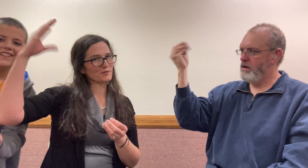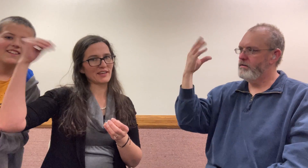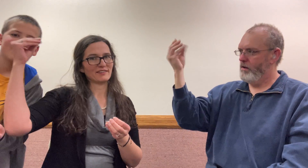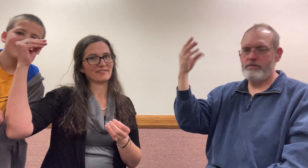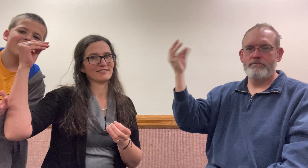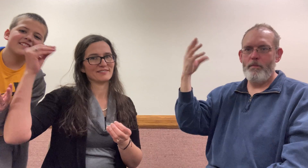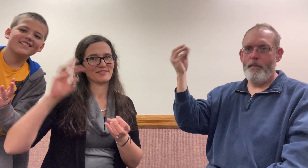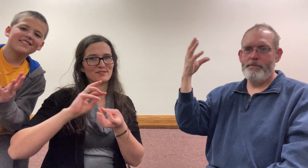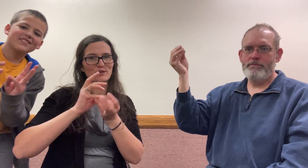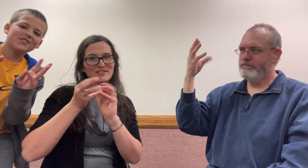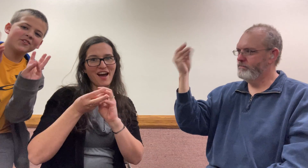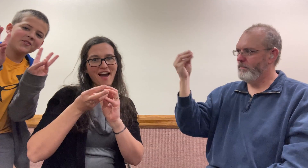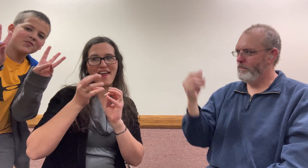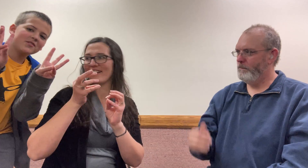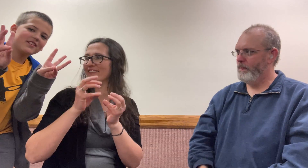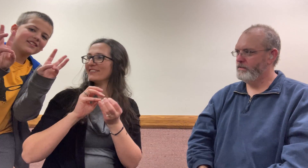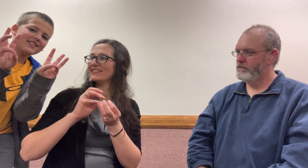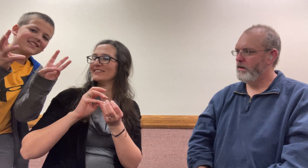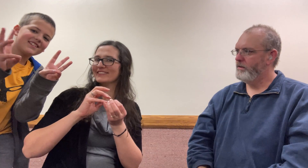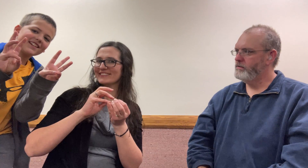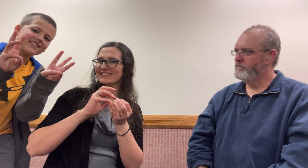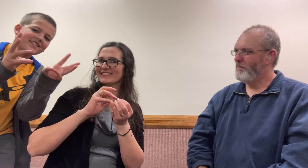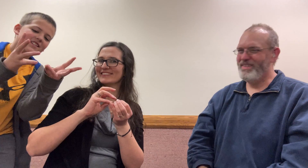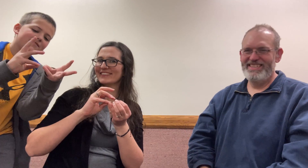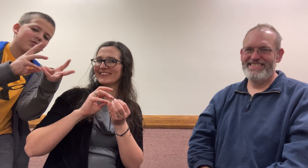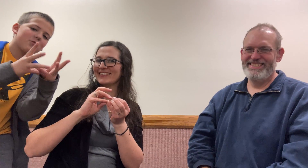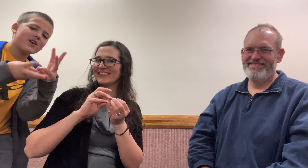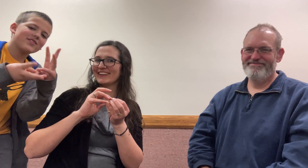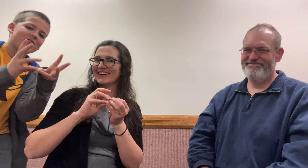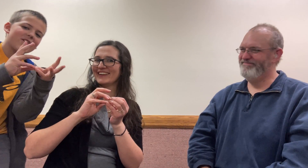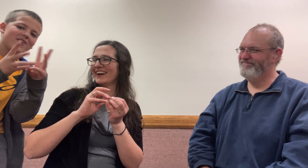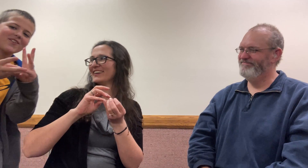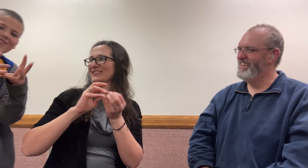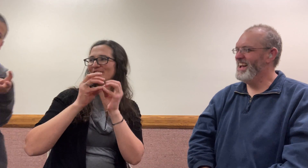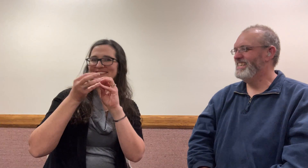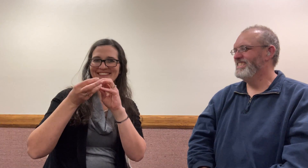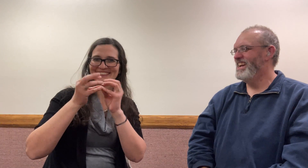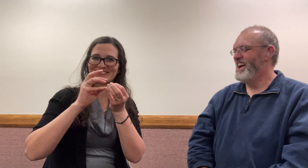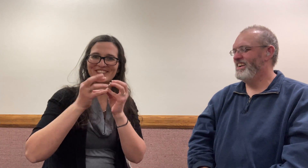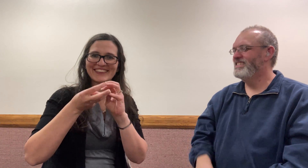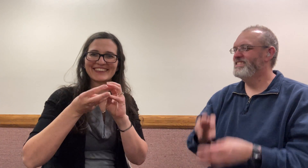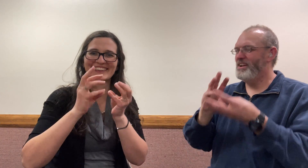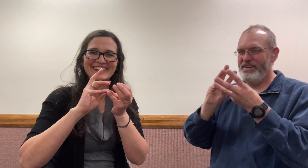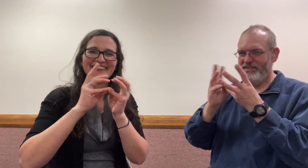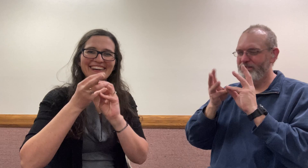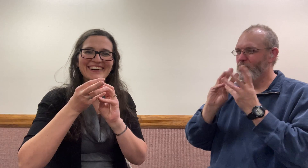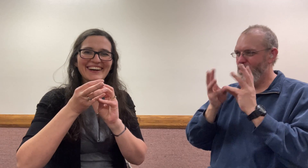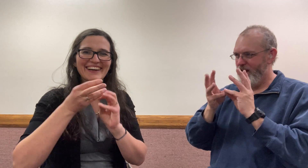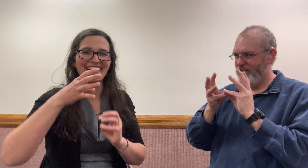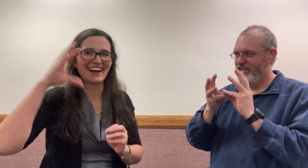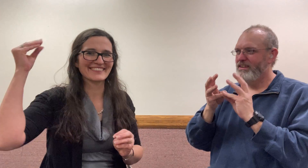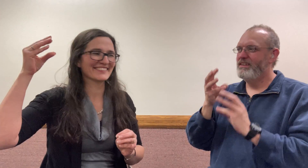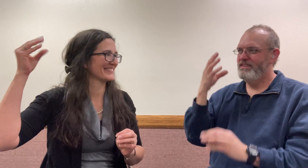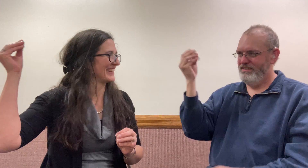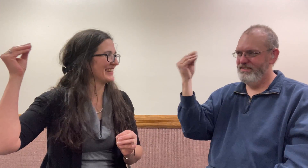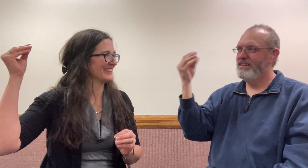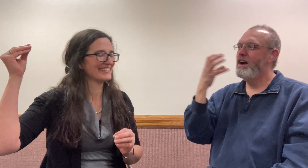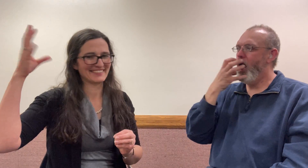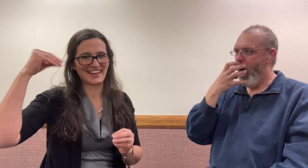Outside. So it's hot. 2 6s for weather. 2 6s for weather. Hot outside.